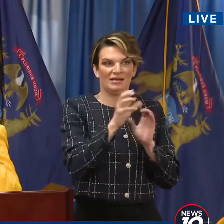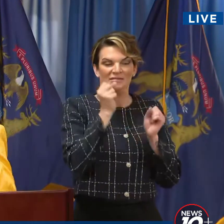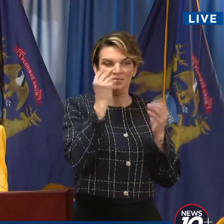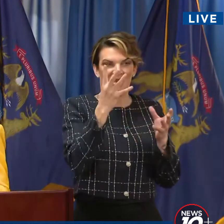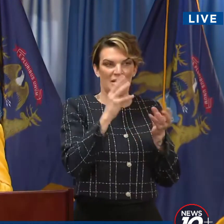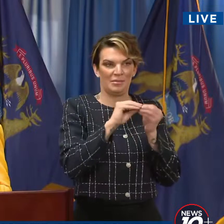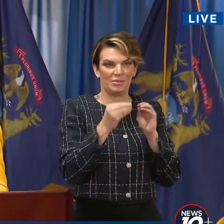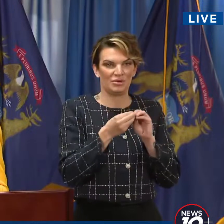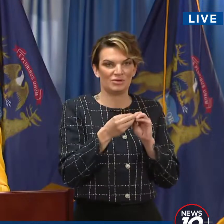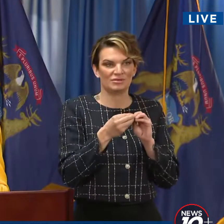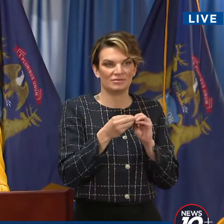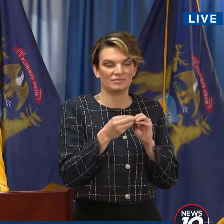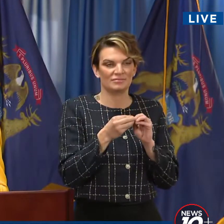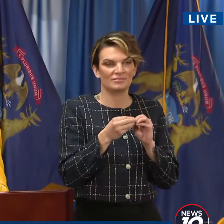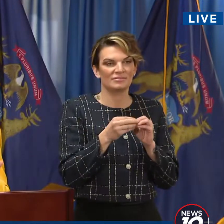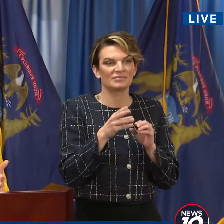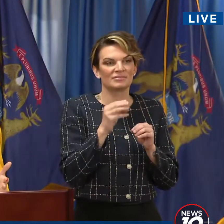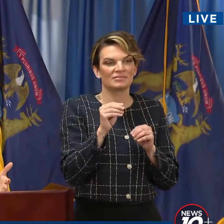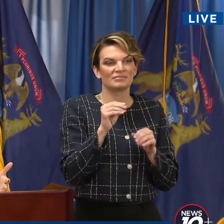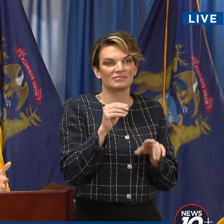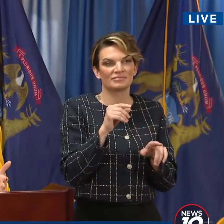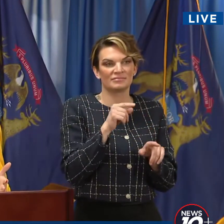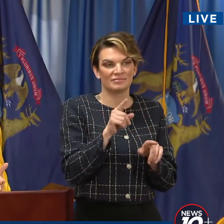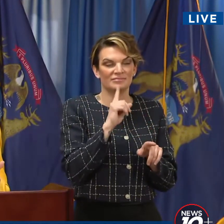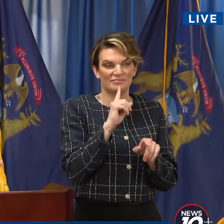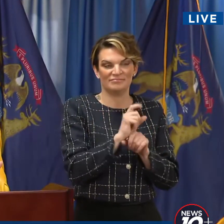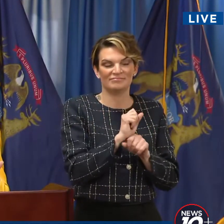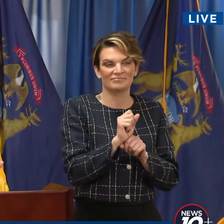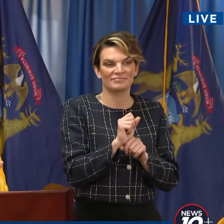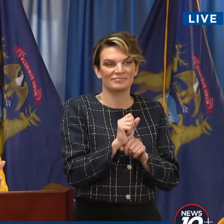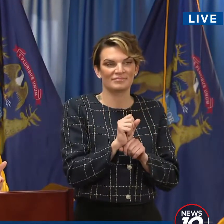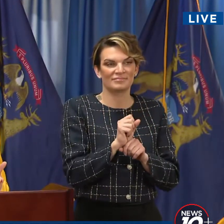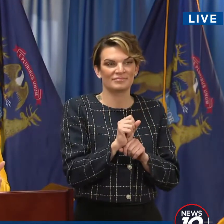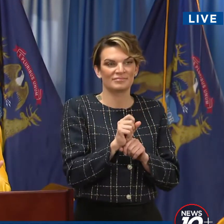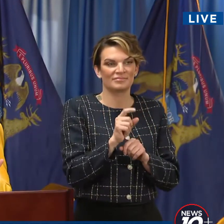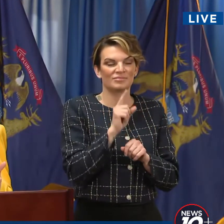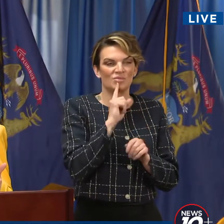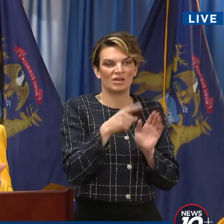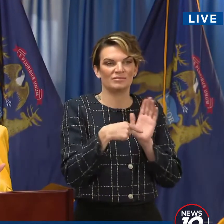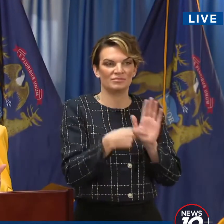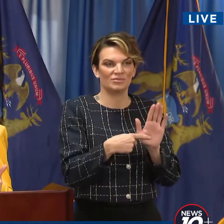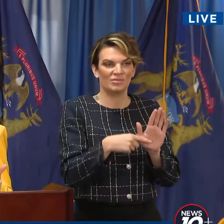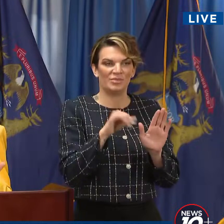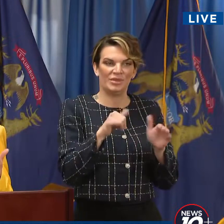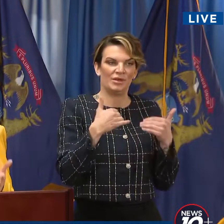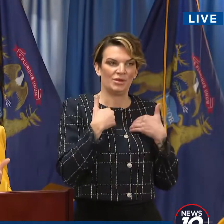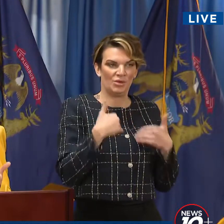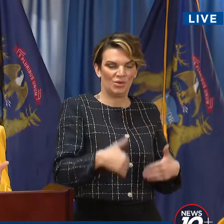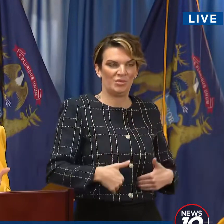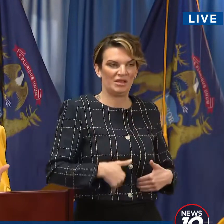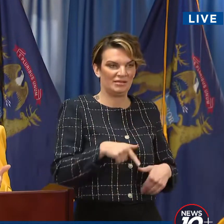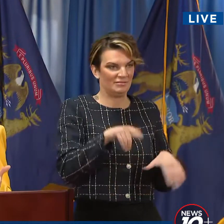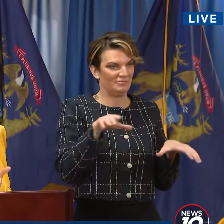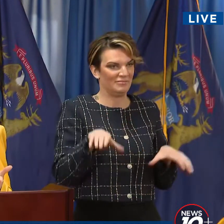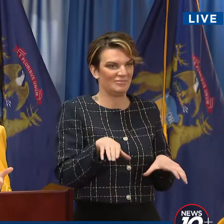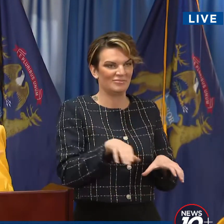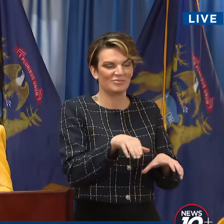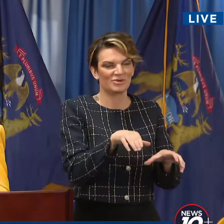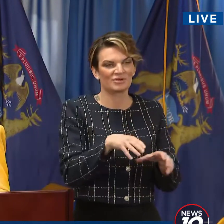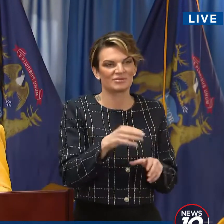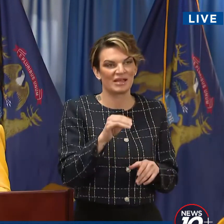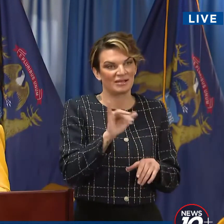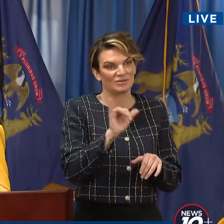numbers and along through the night counting process, it really underscores the human aspect of all this work and